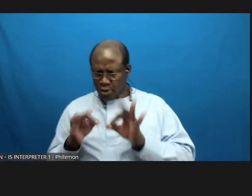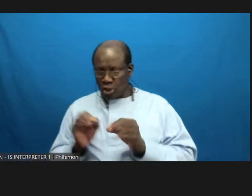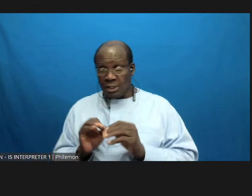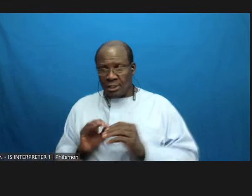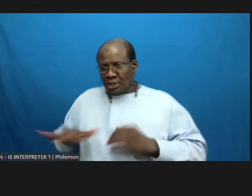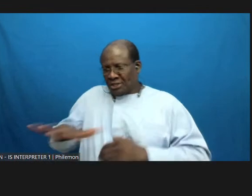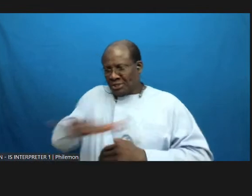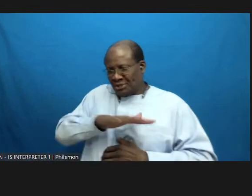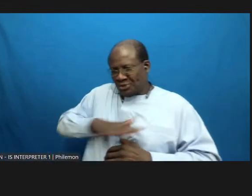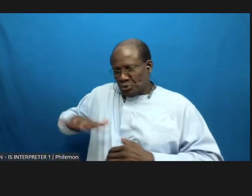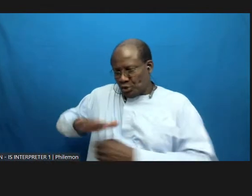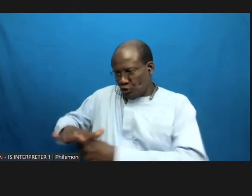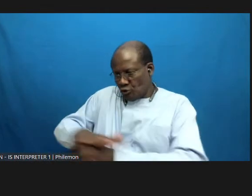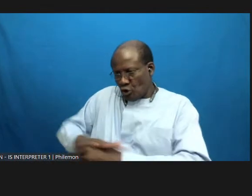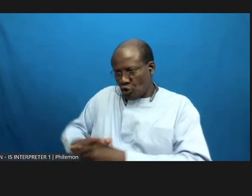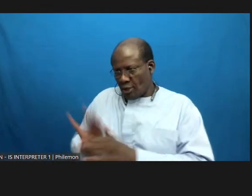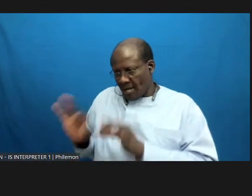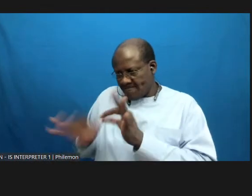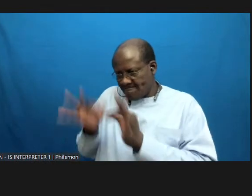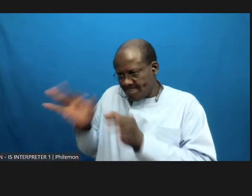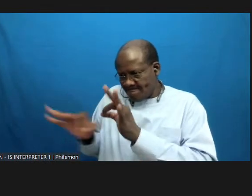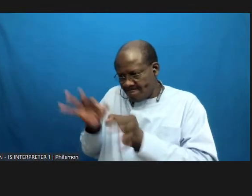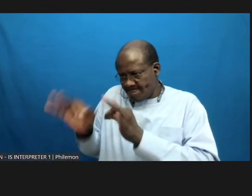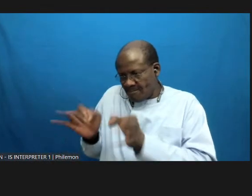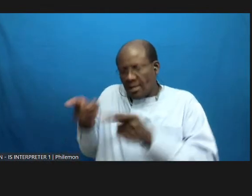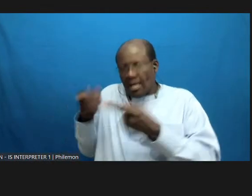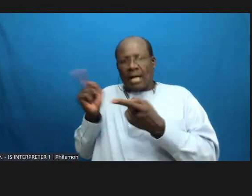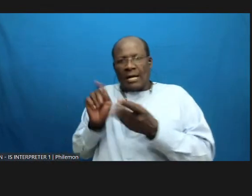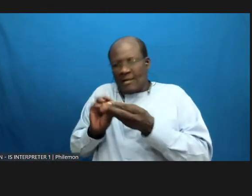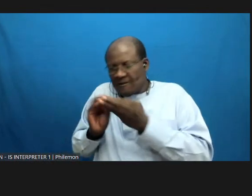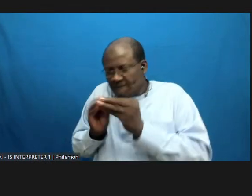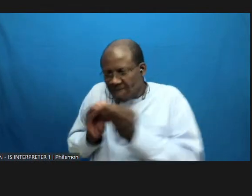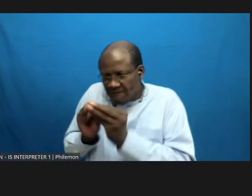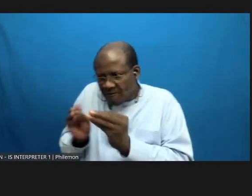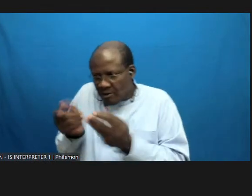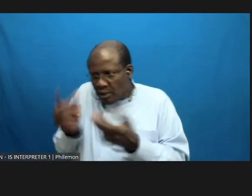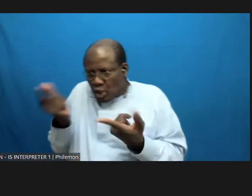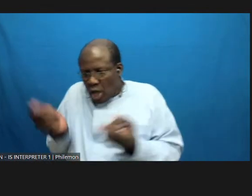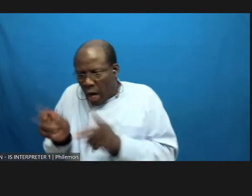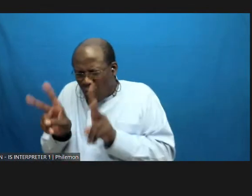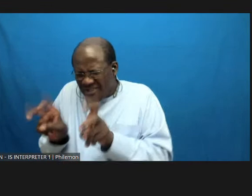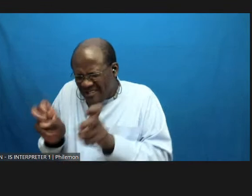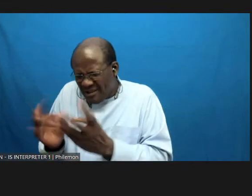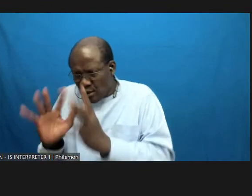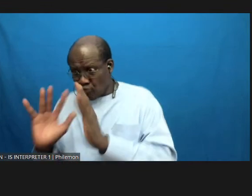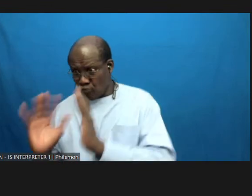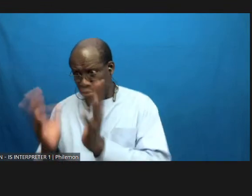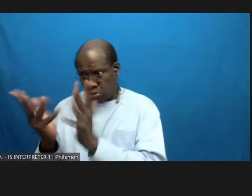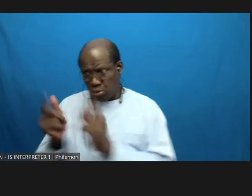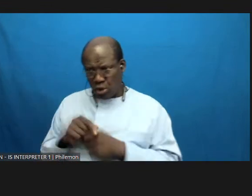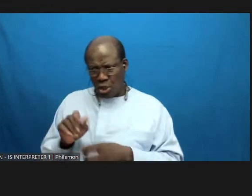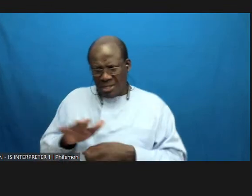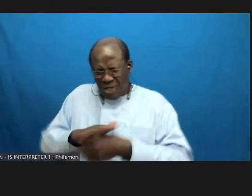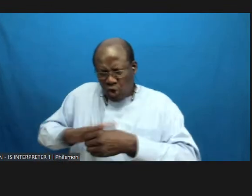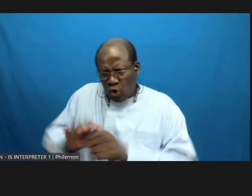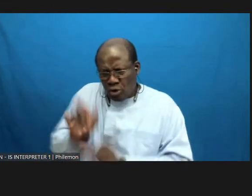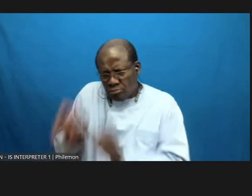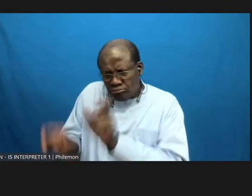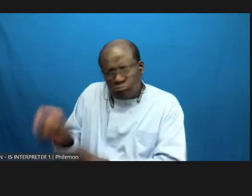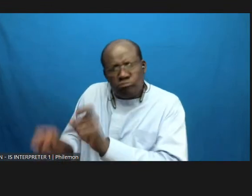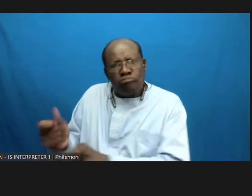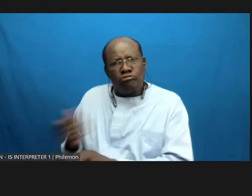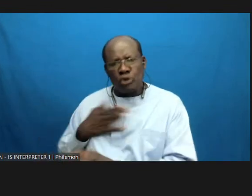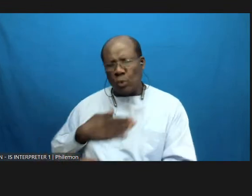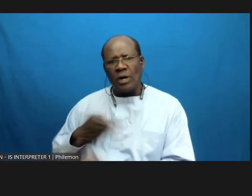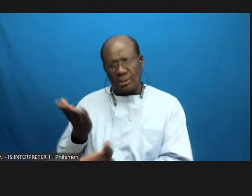ground and devise relevant policy actions that address the real needs of the people. Focus here being on